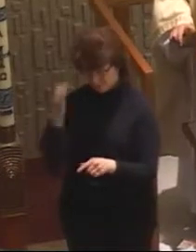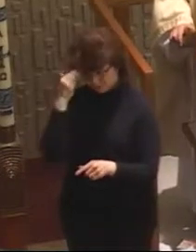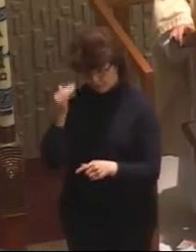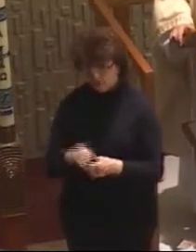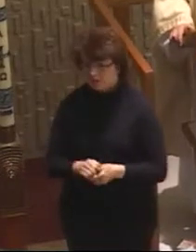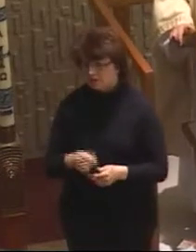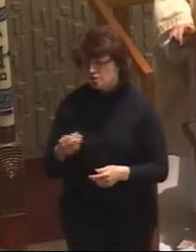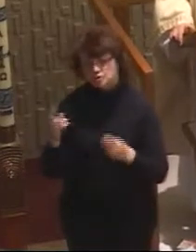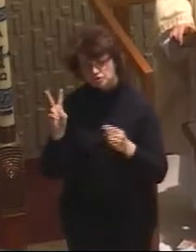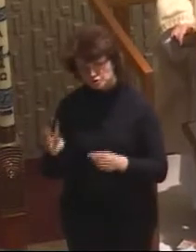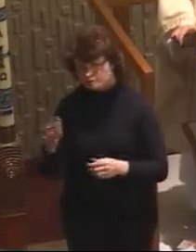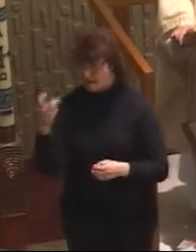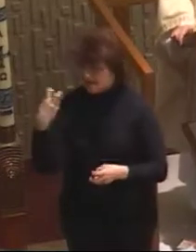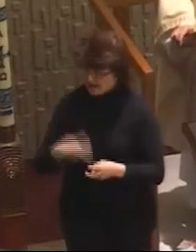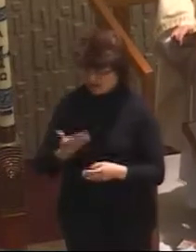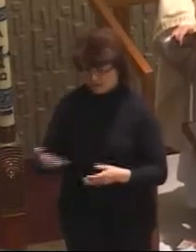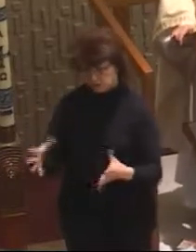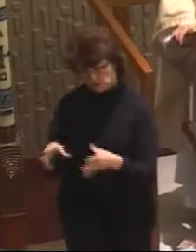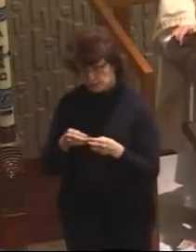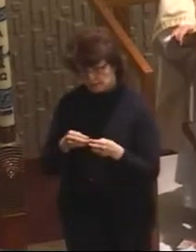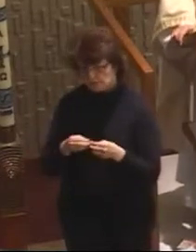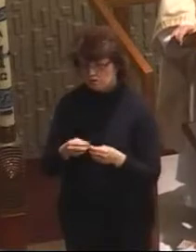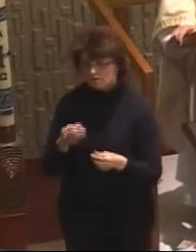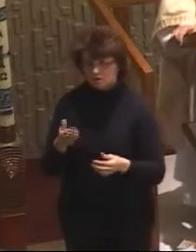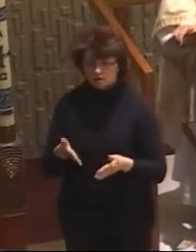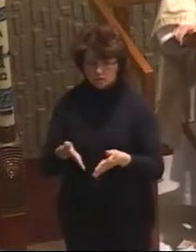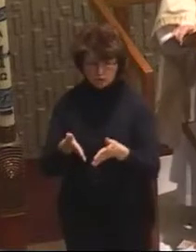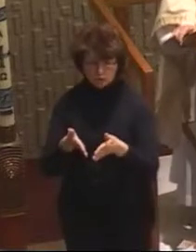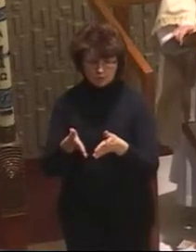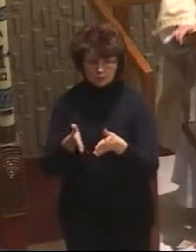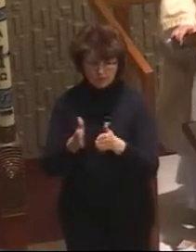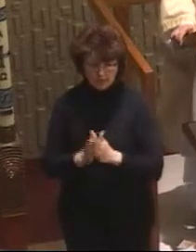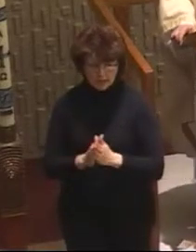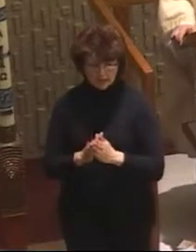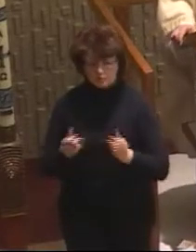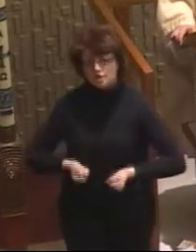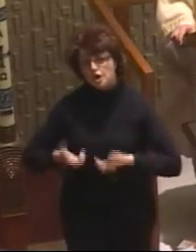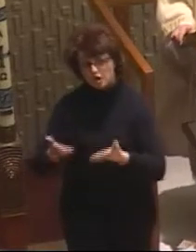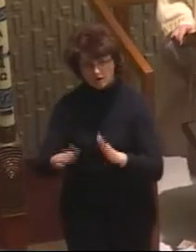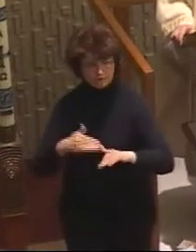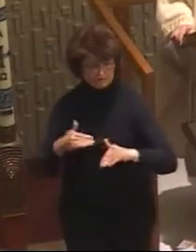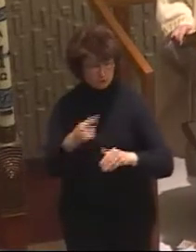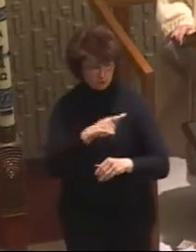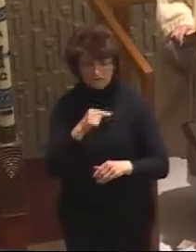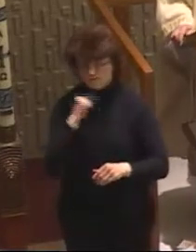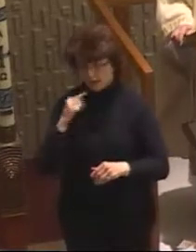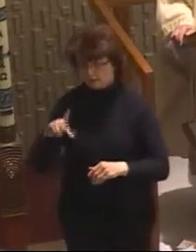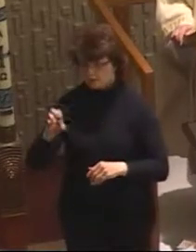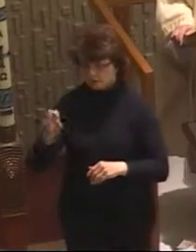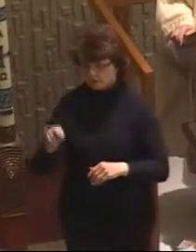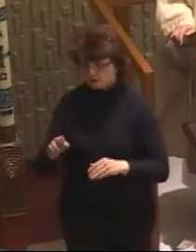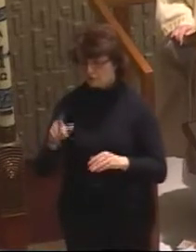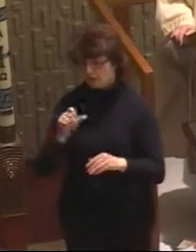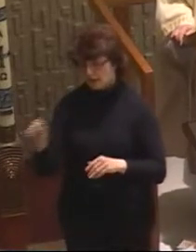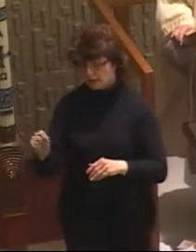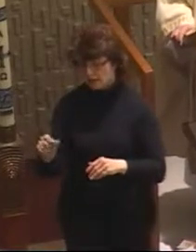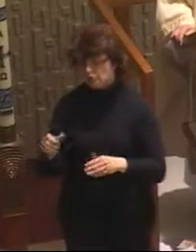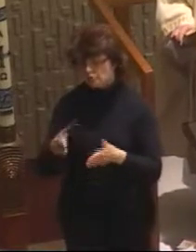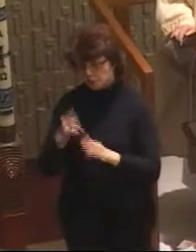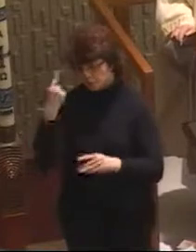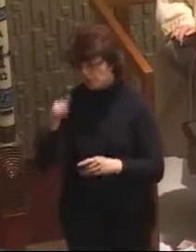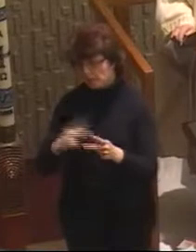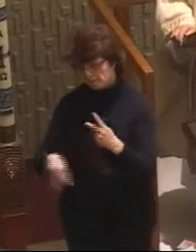parish, and we, as their brothers and sisters, offer to not only Father Leon in his transition, but to our brothers and sisters at Our